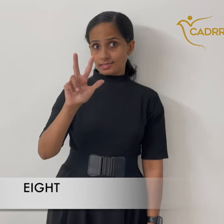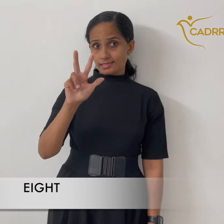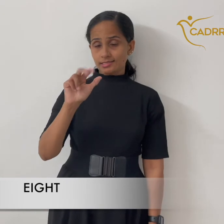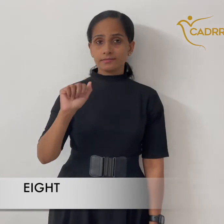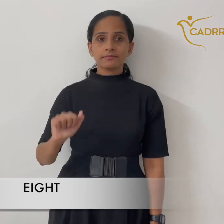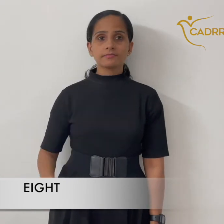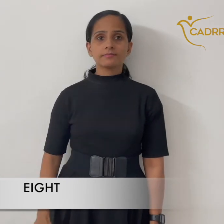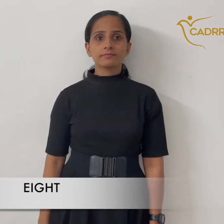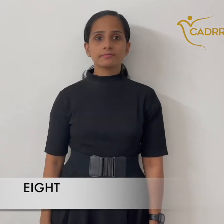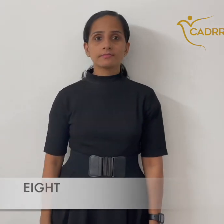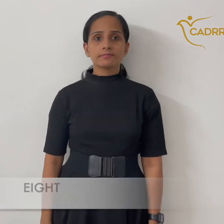8.